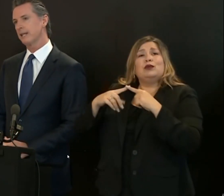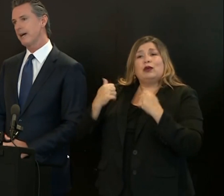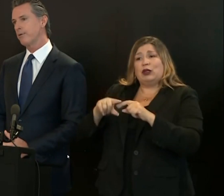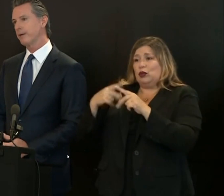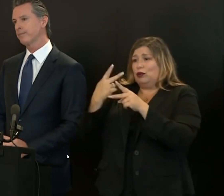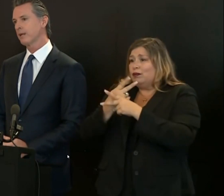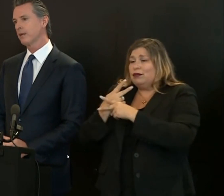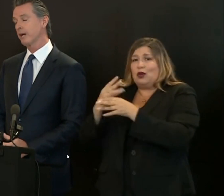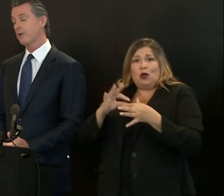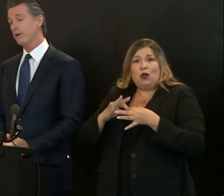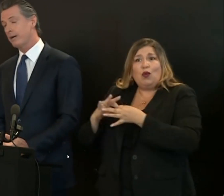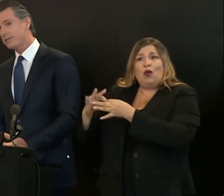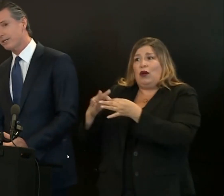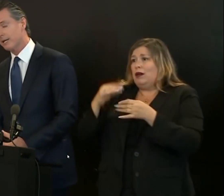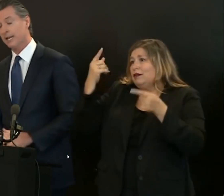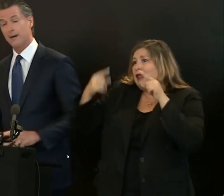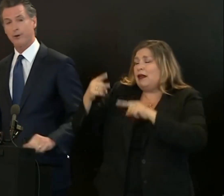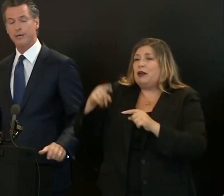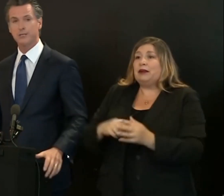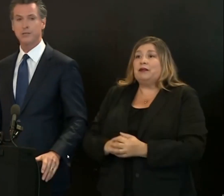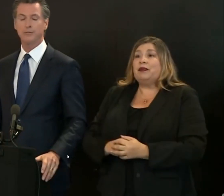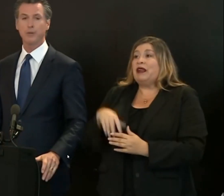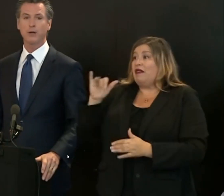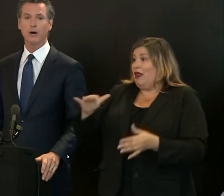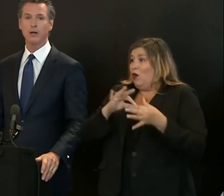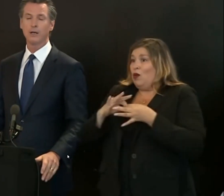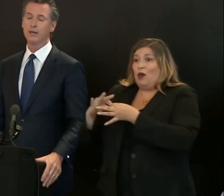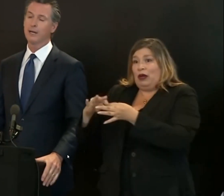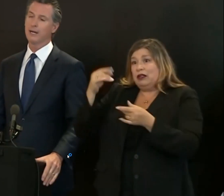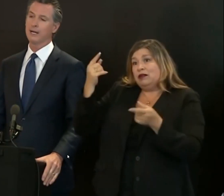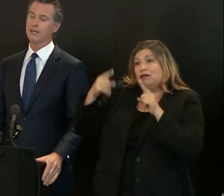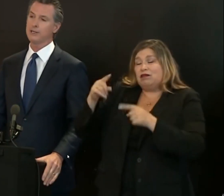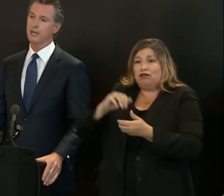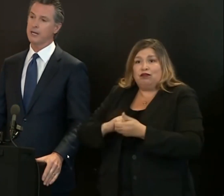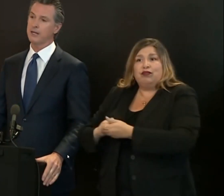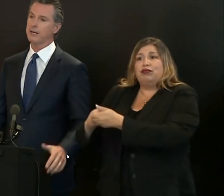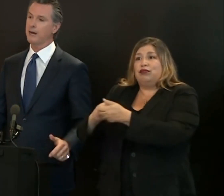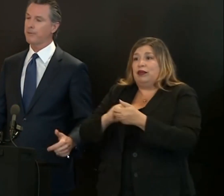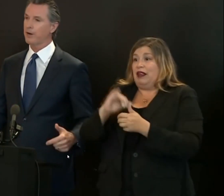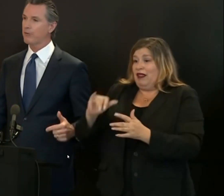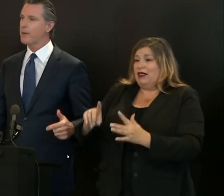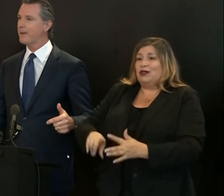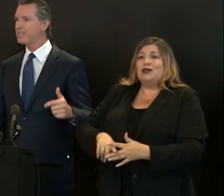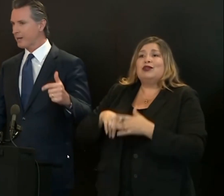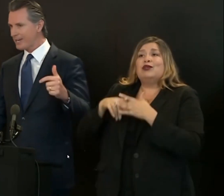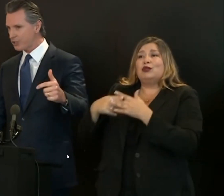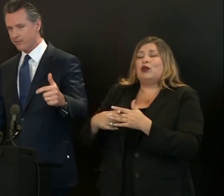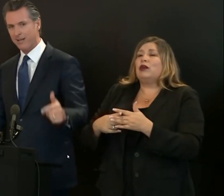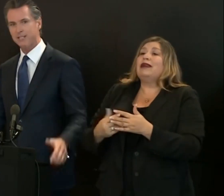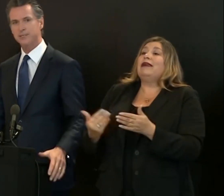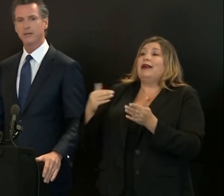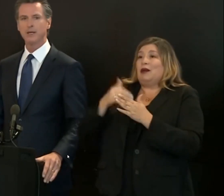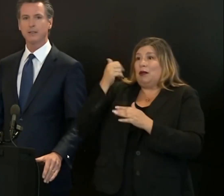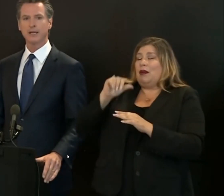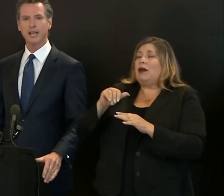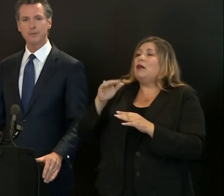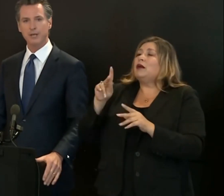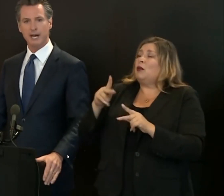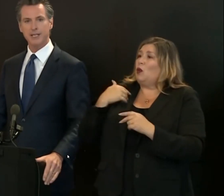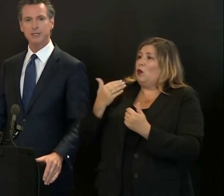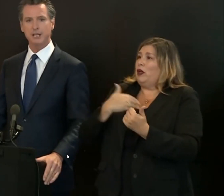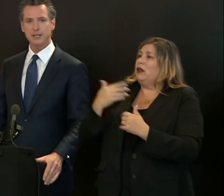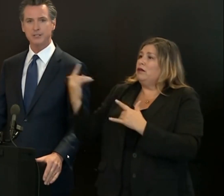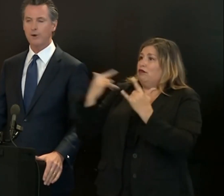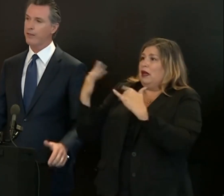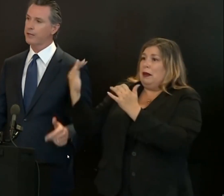coordinate and collaborate. That coordination and collaboration, you may recall, initiated in a number of repatriation flights that came